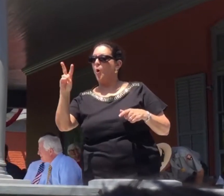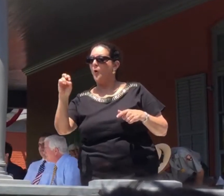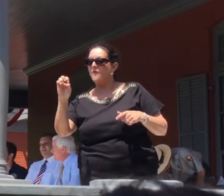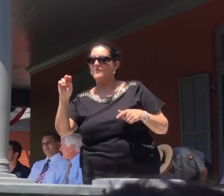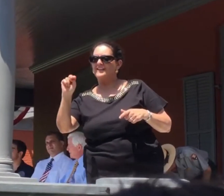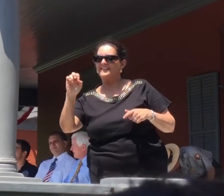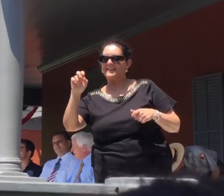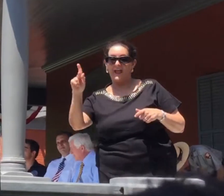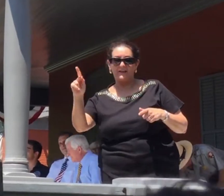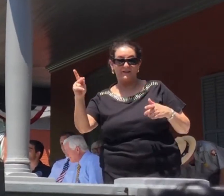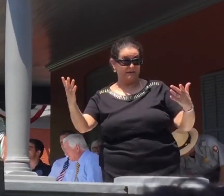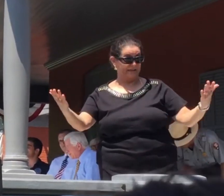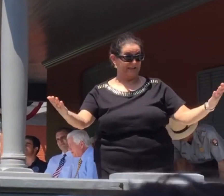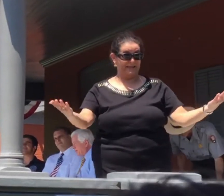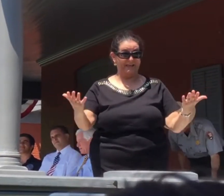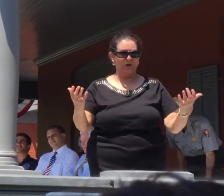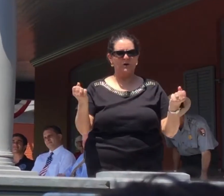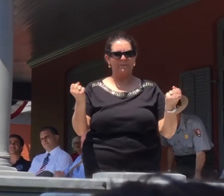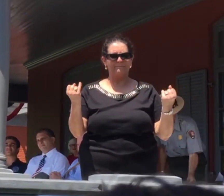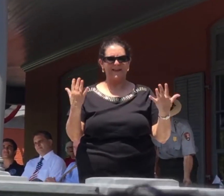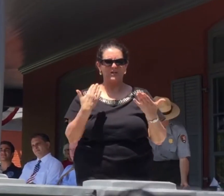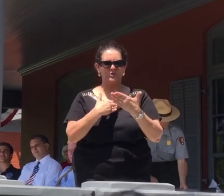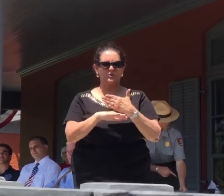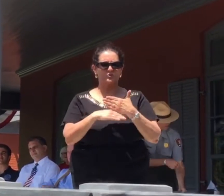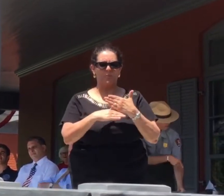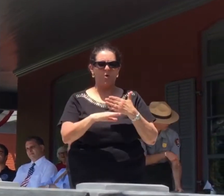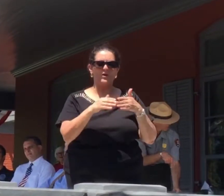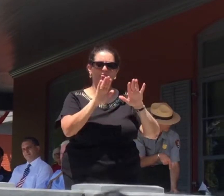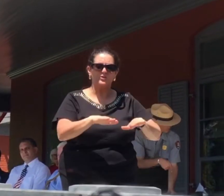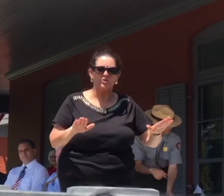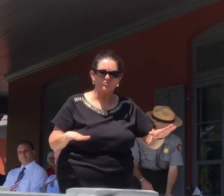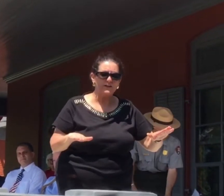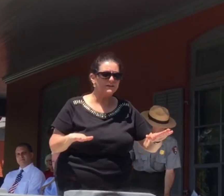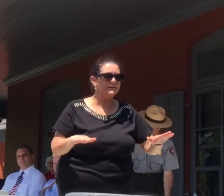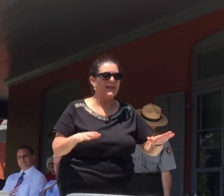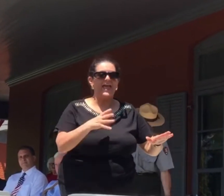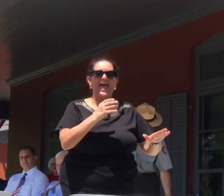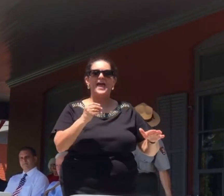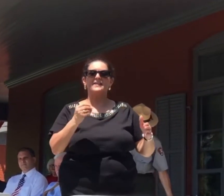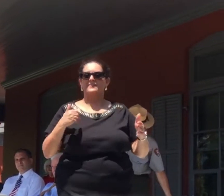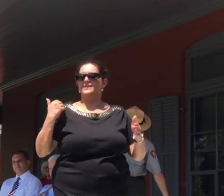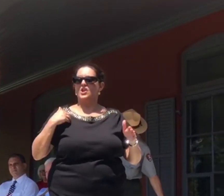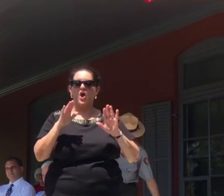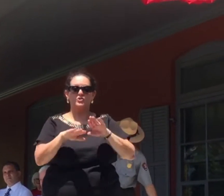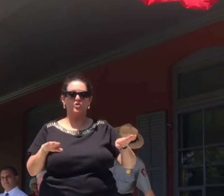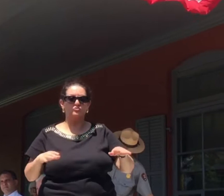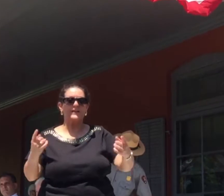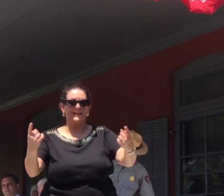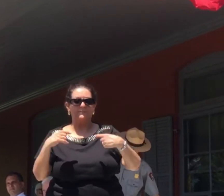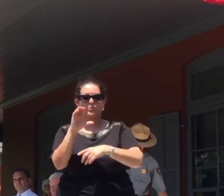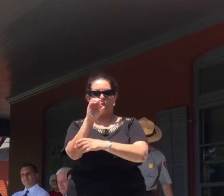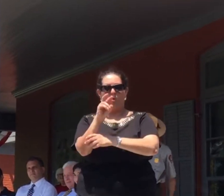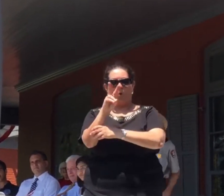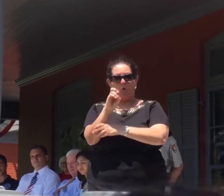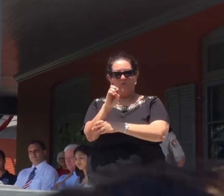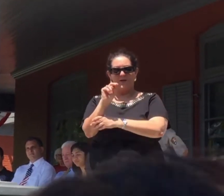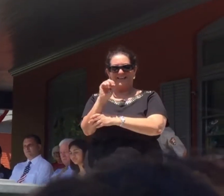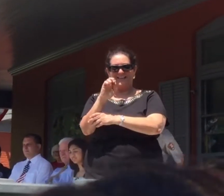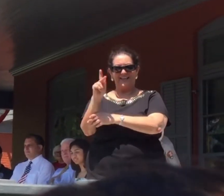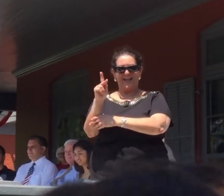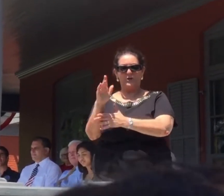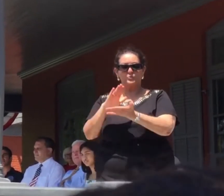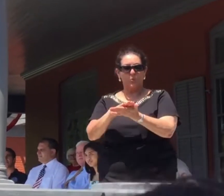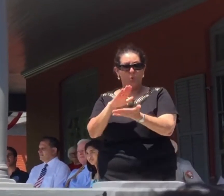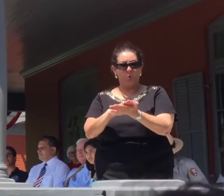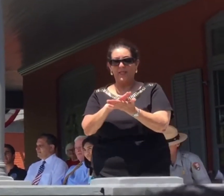was here that many of the children were born. Here that the young children went to Cove Neck School.